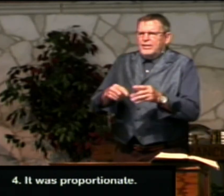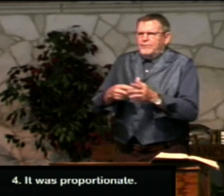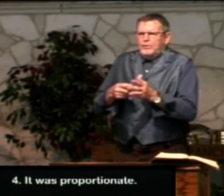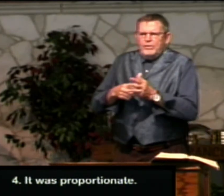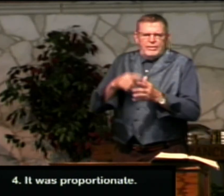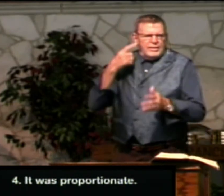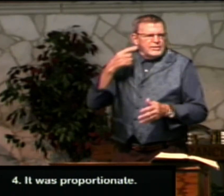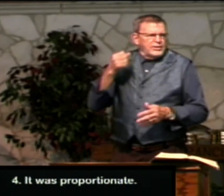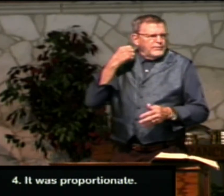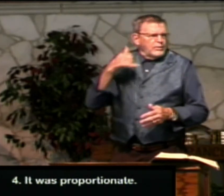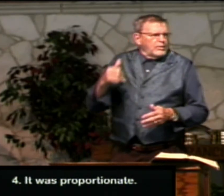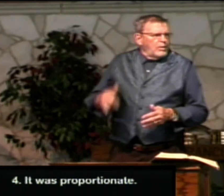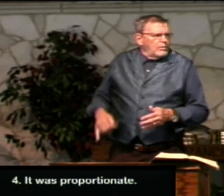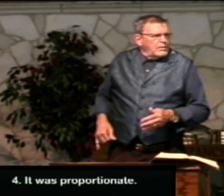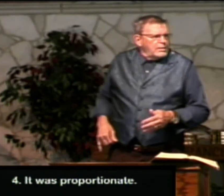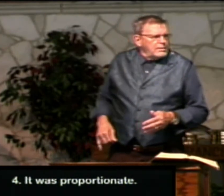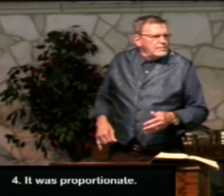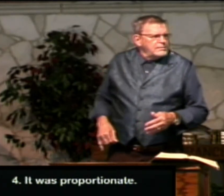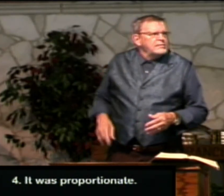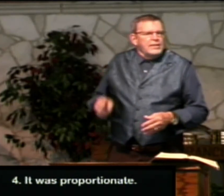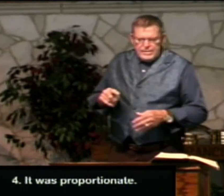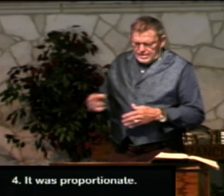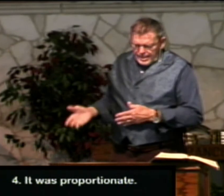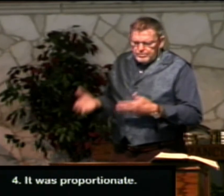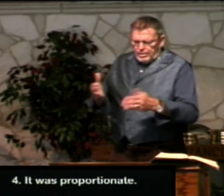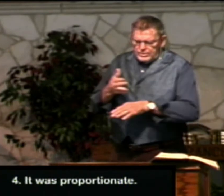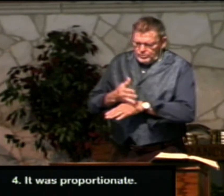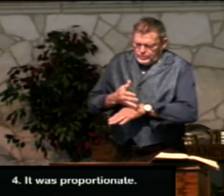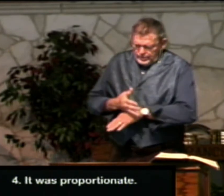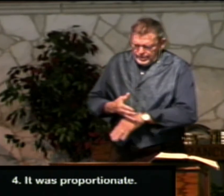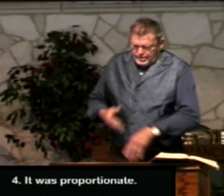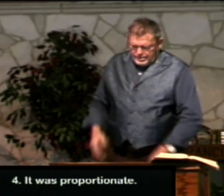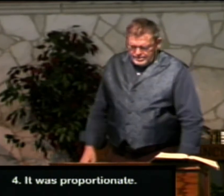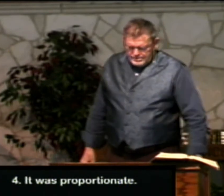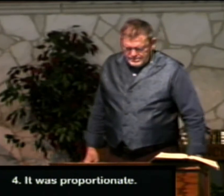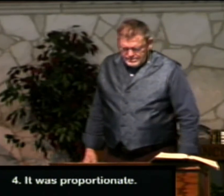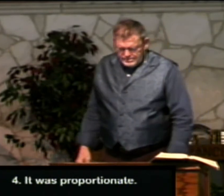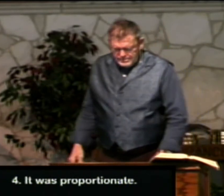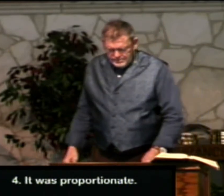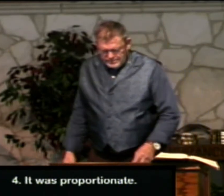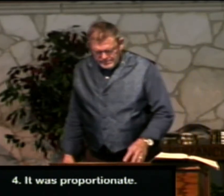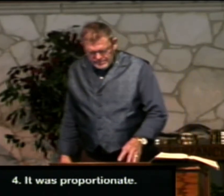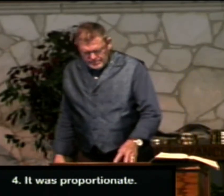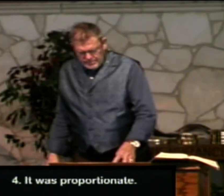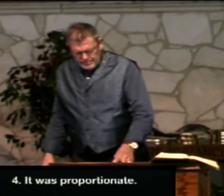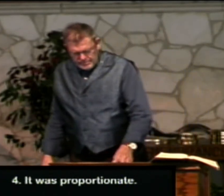They couldn't afford silver or gold. They brought the wood.